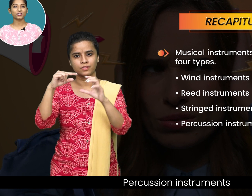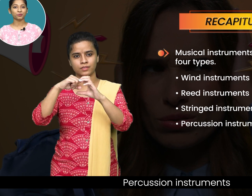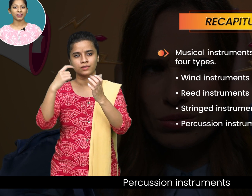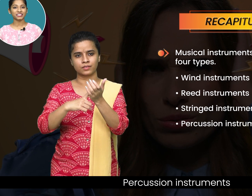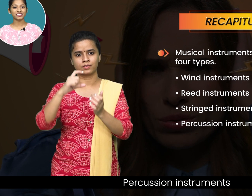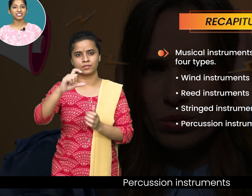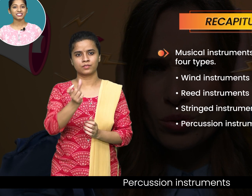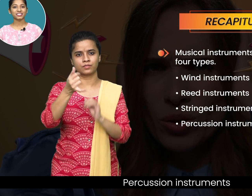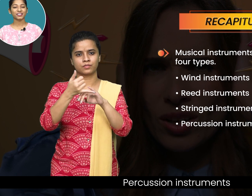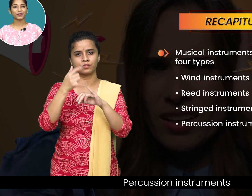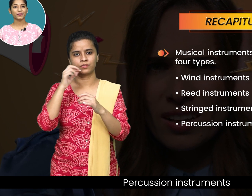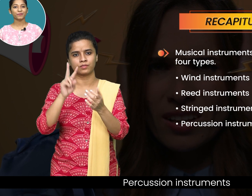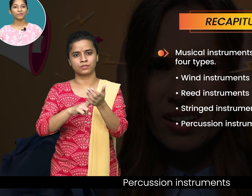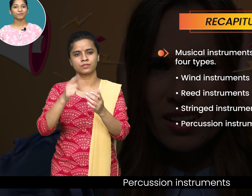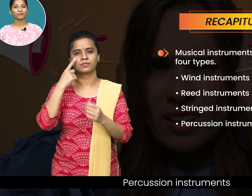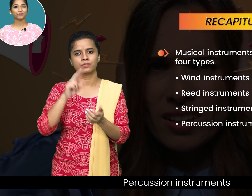percussion instruments,